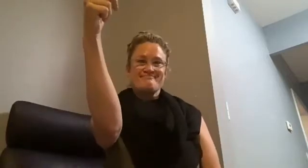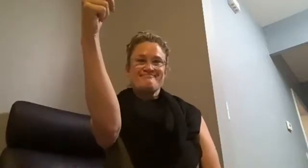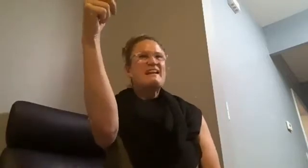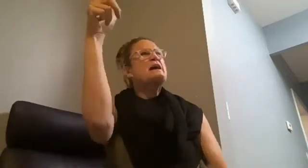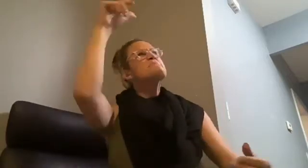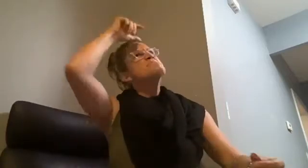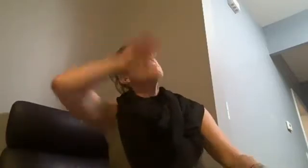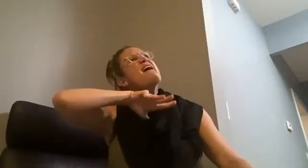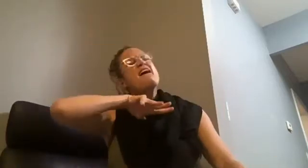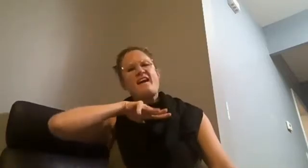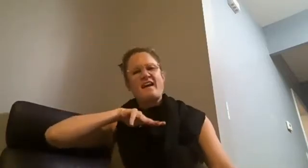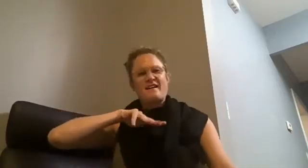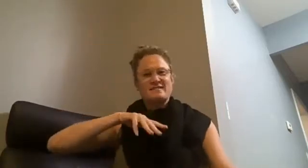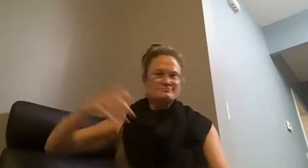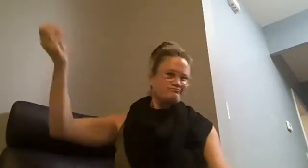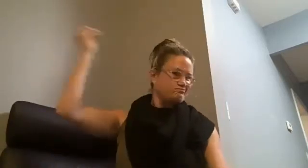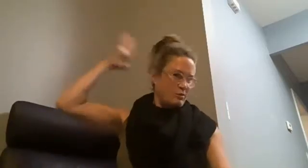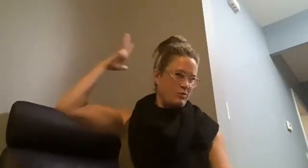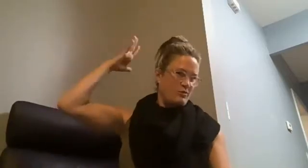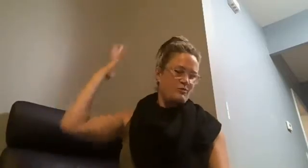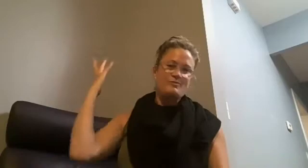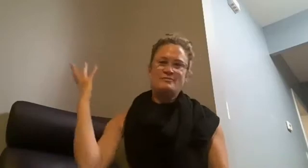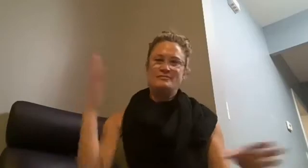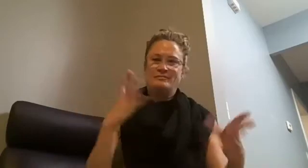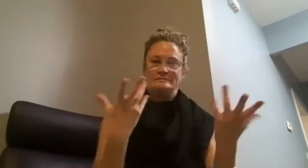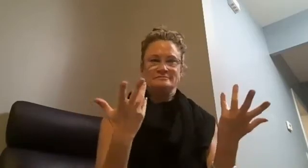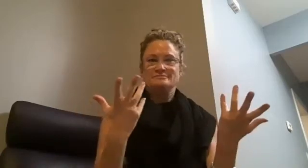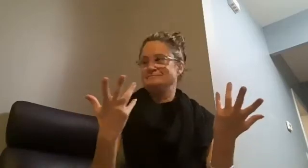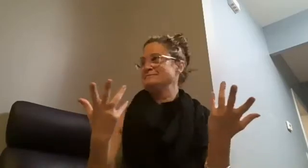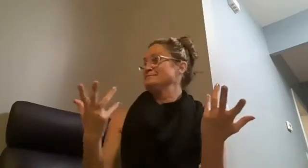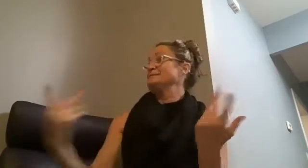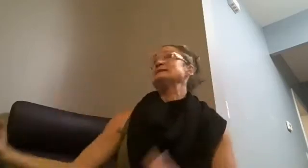back of the head along the beach. And my sponsor ran out onto the beach and was like,